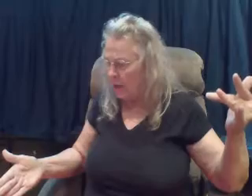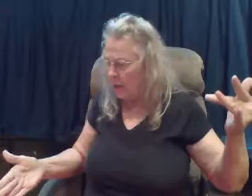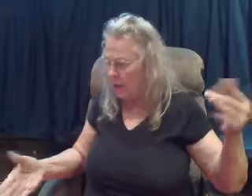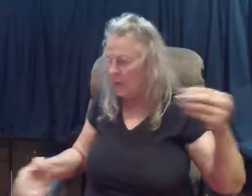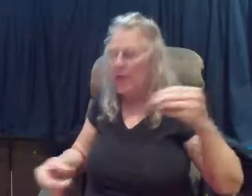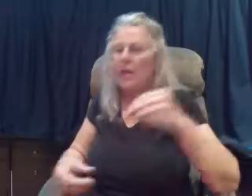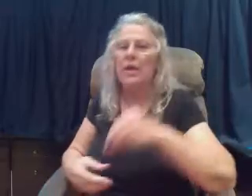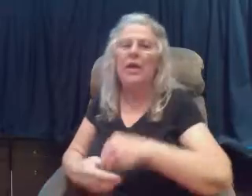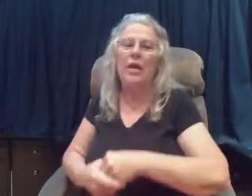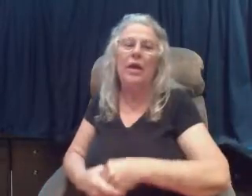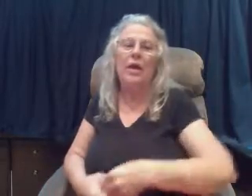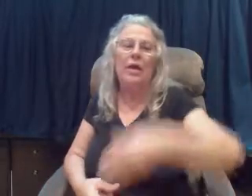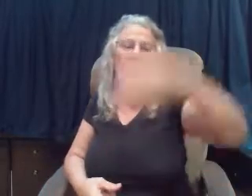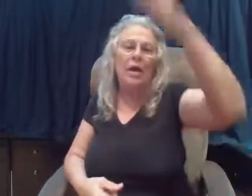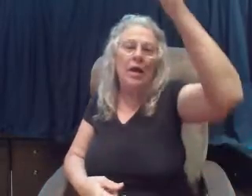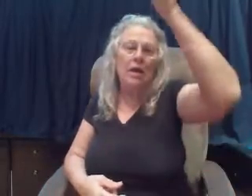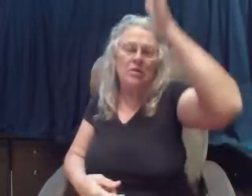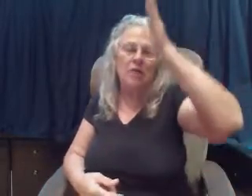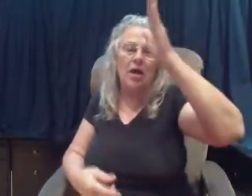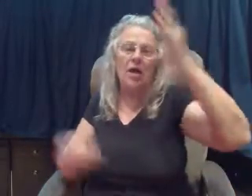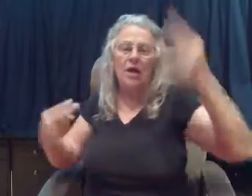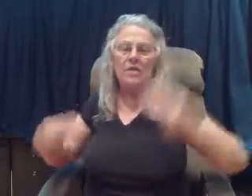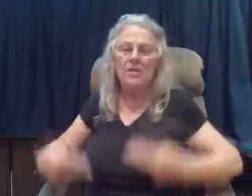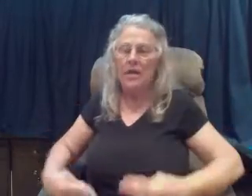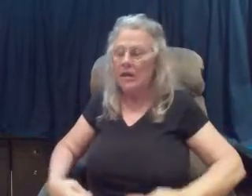Glorious in excelsis